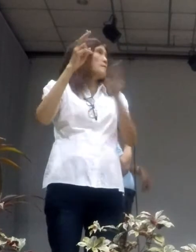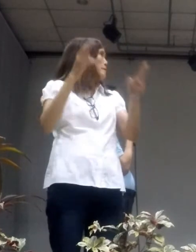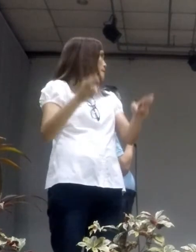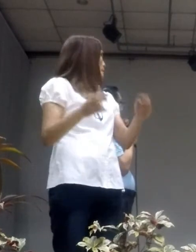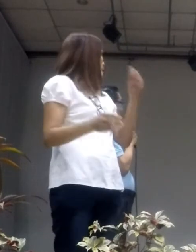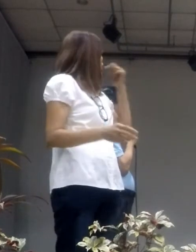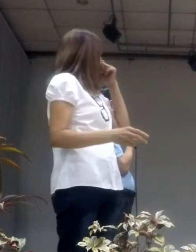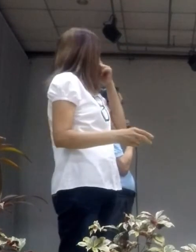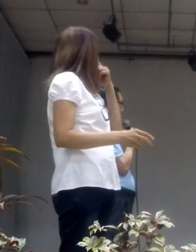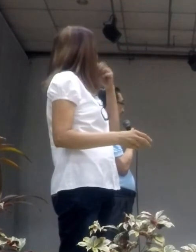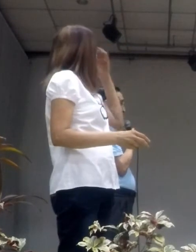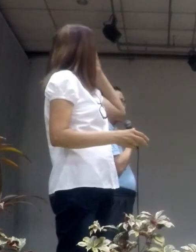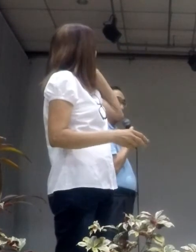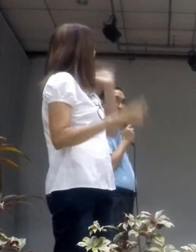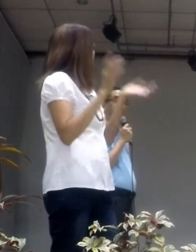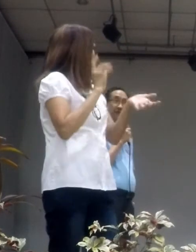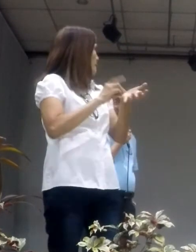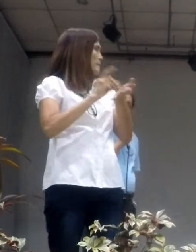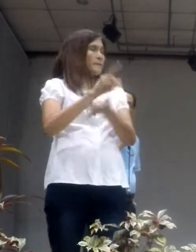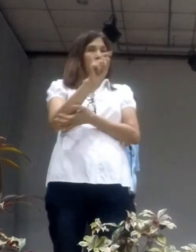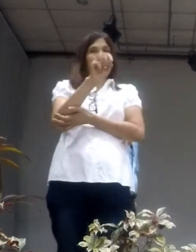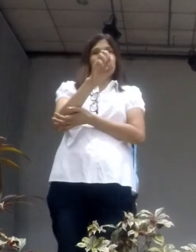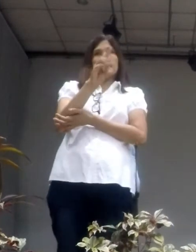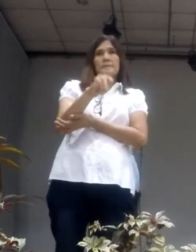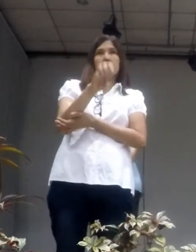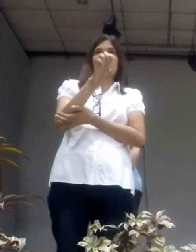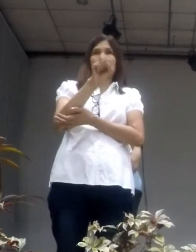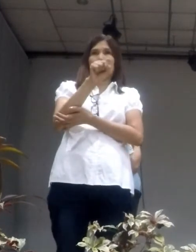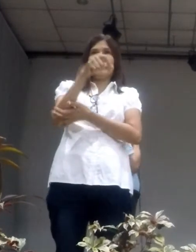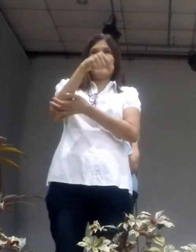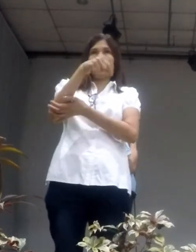Ted Esguera, a very famous